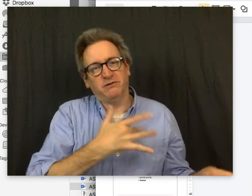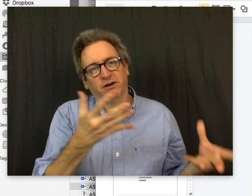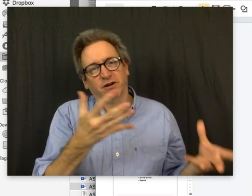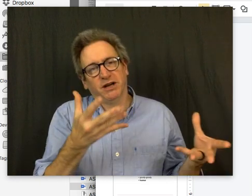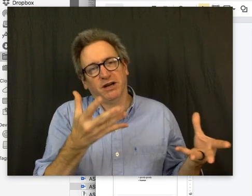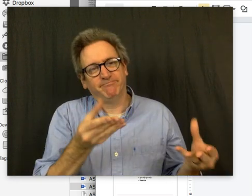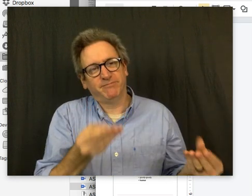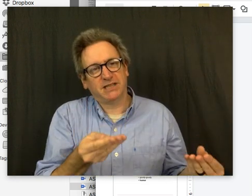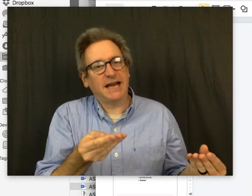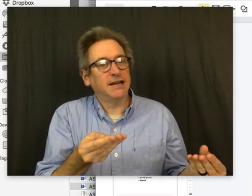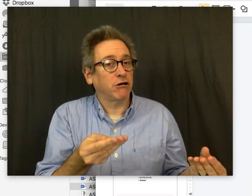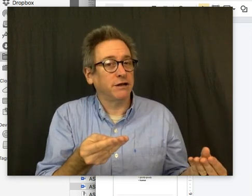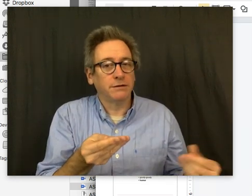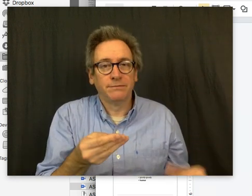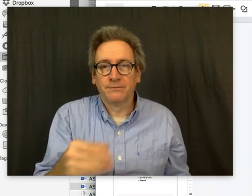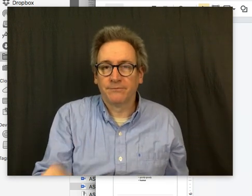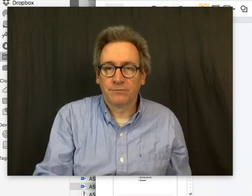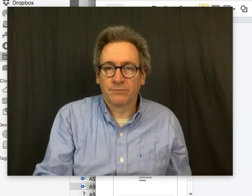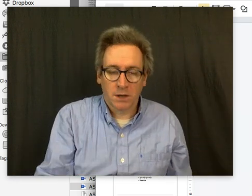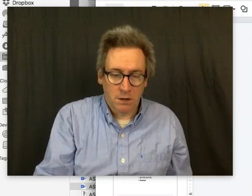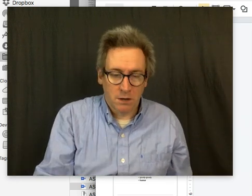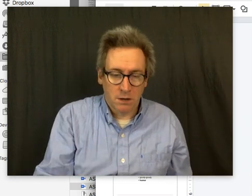who's very kind-hearted.